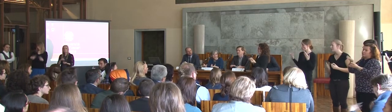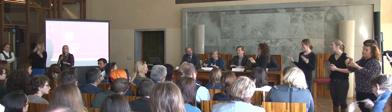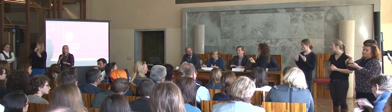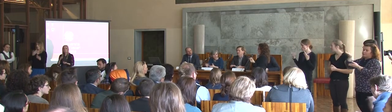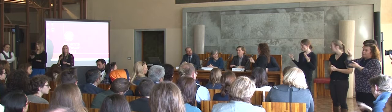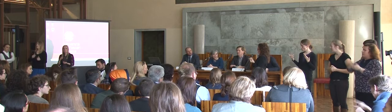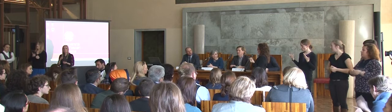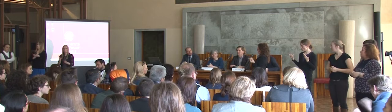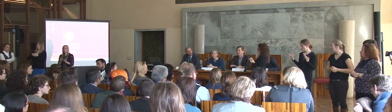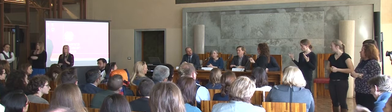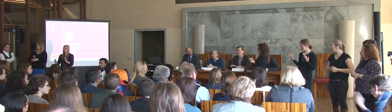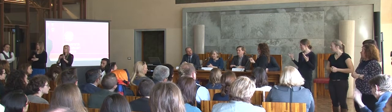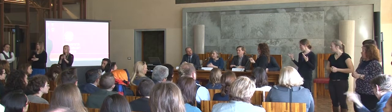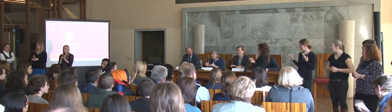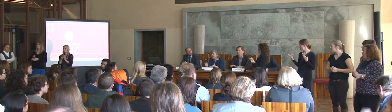add